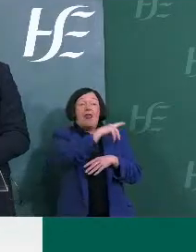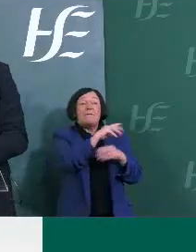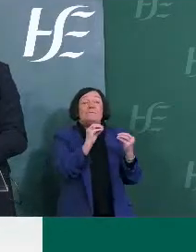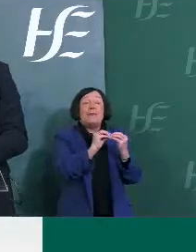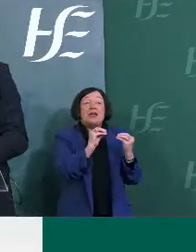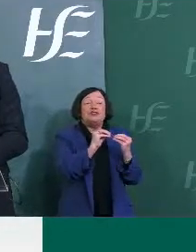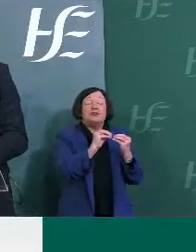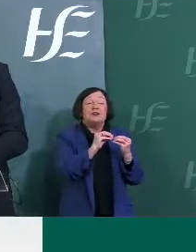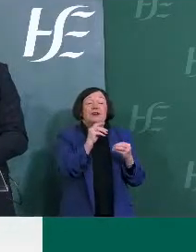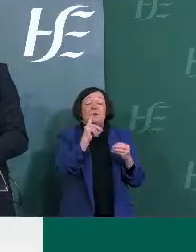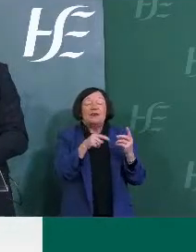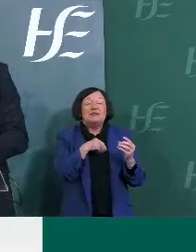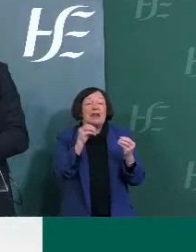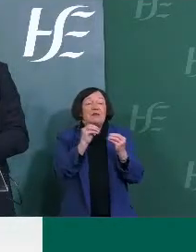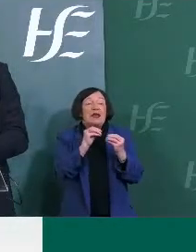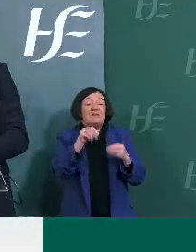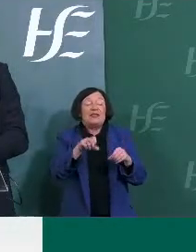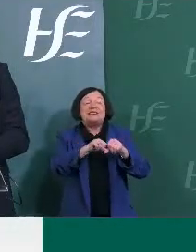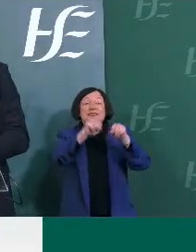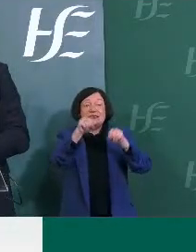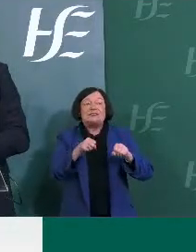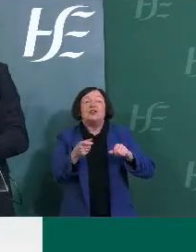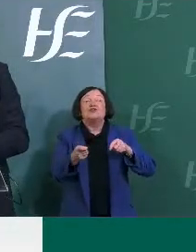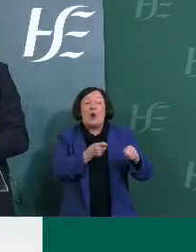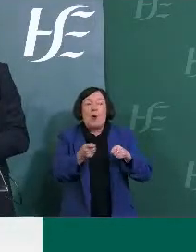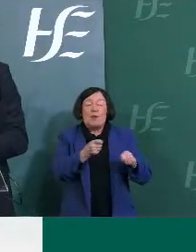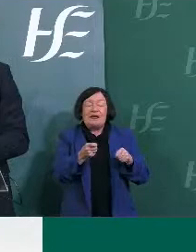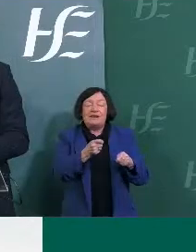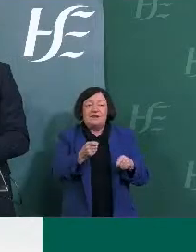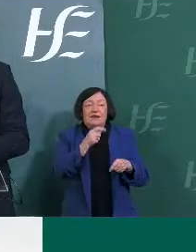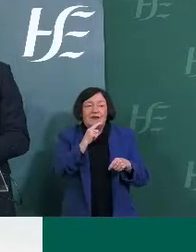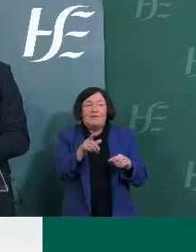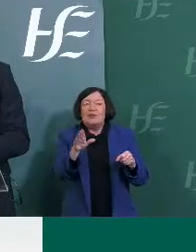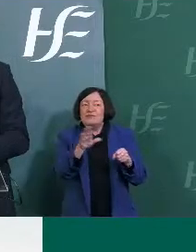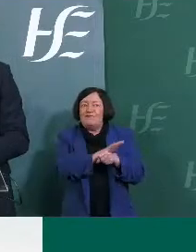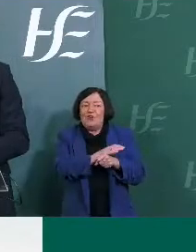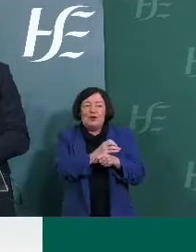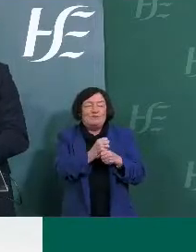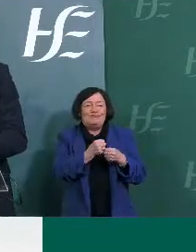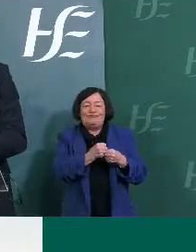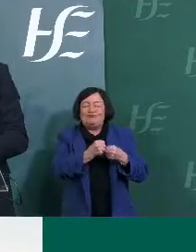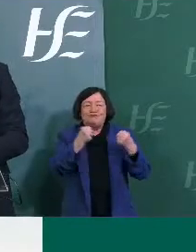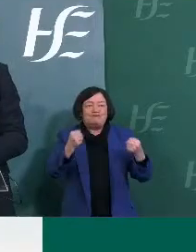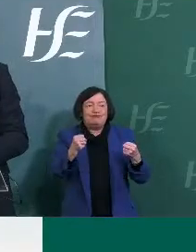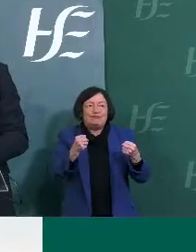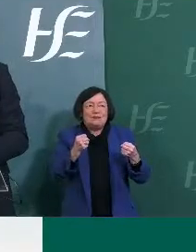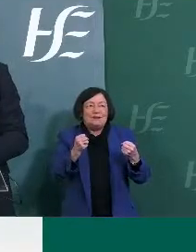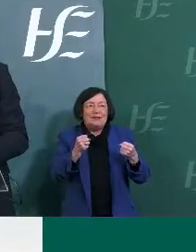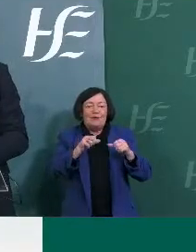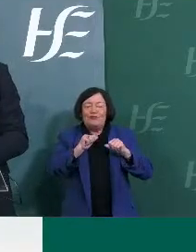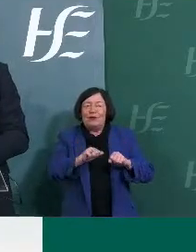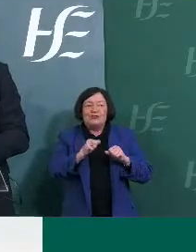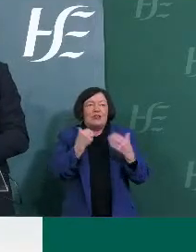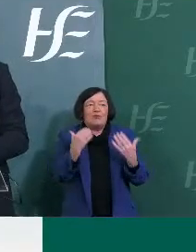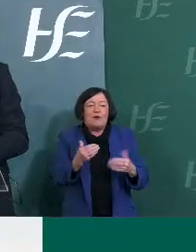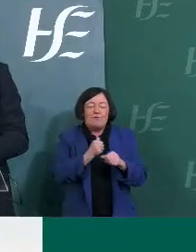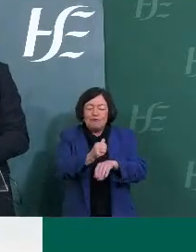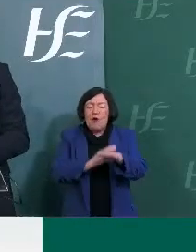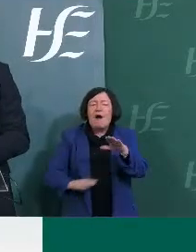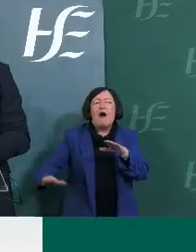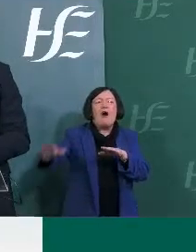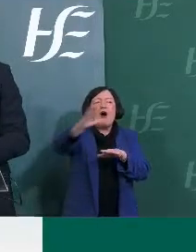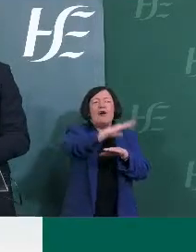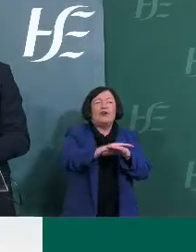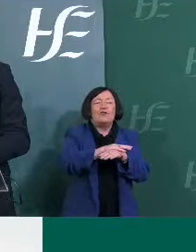referred to. But as I say, the system is coping, but it is certainly at full stretch at the moment in relation to the capacity right across the pathway. What's